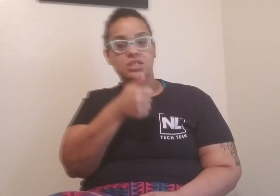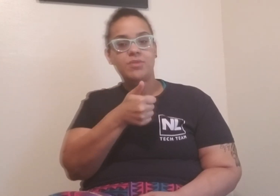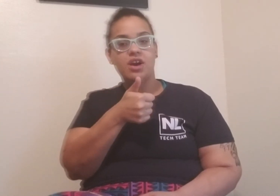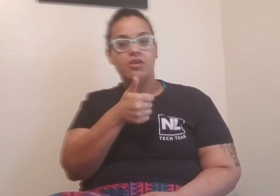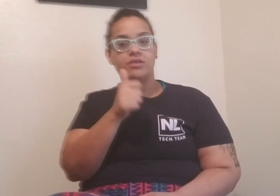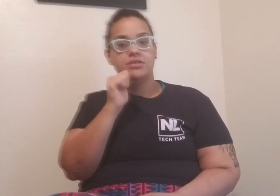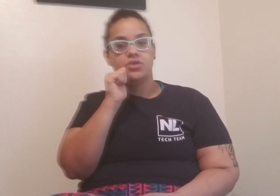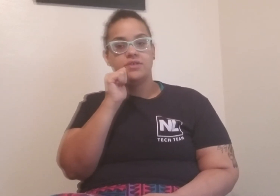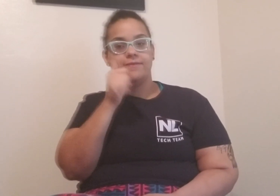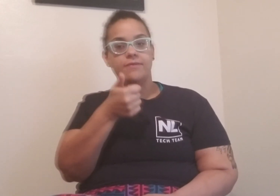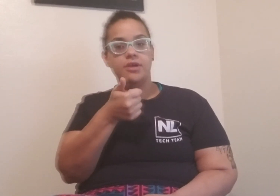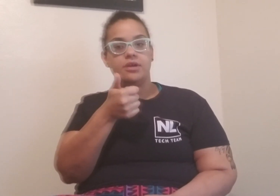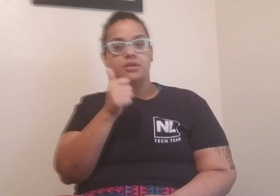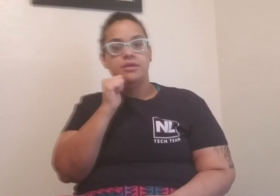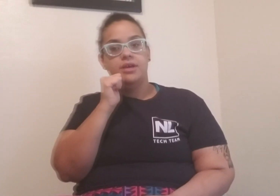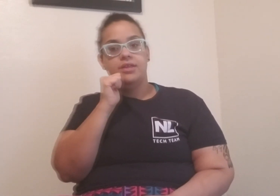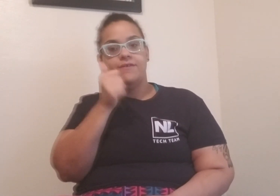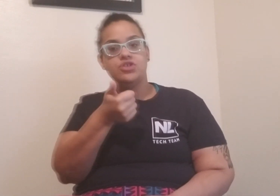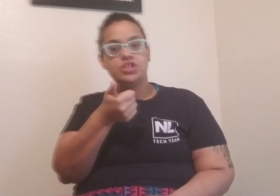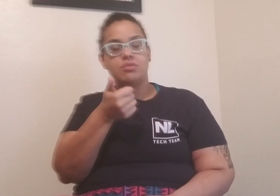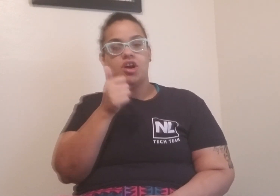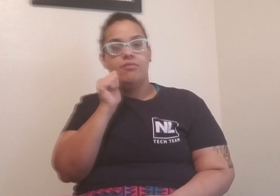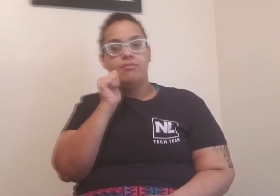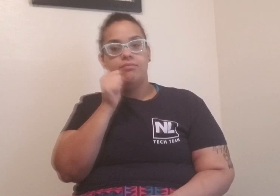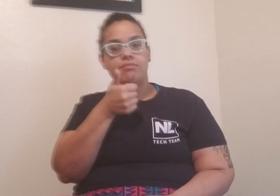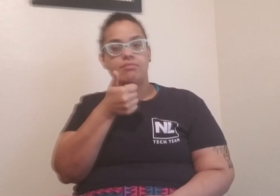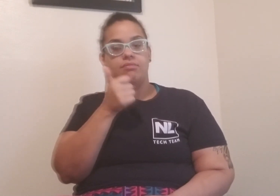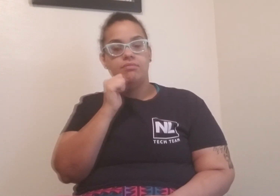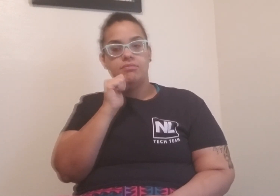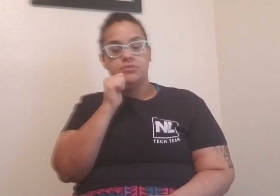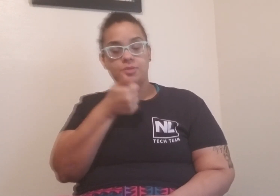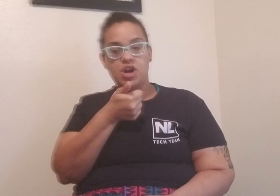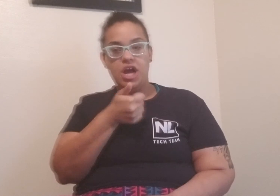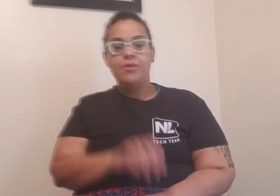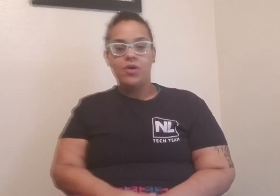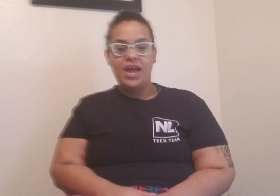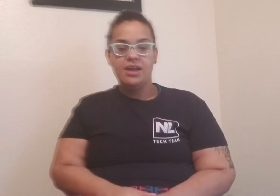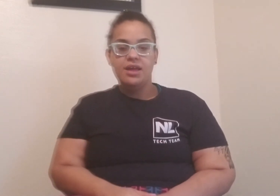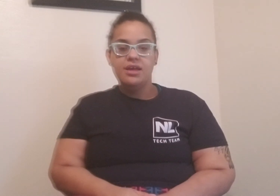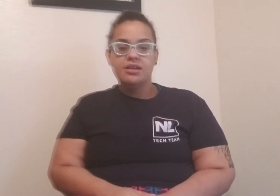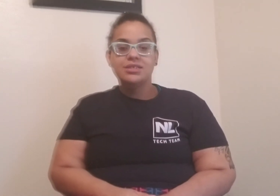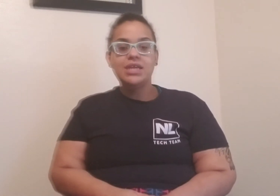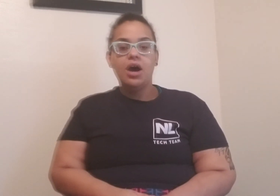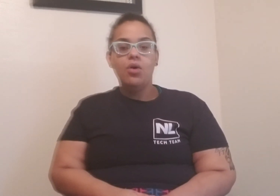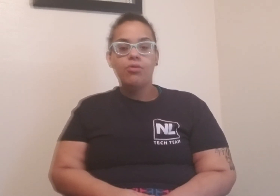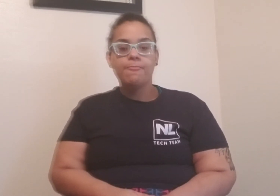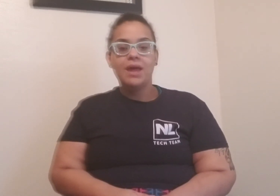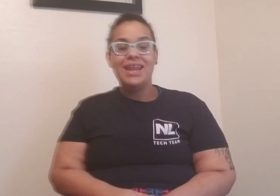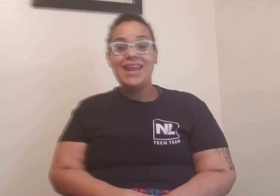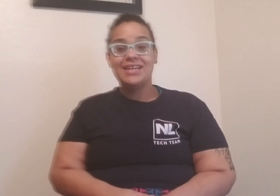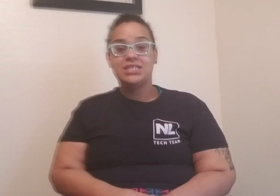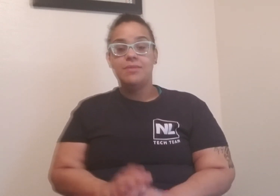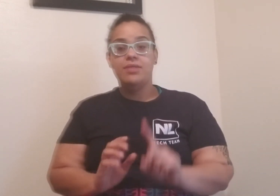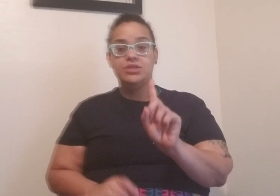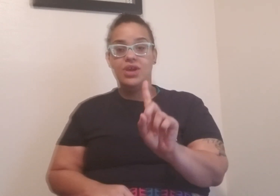tomorrow towards the future, tomorrow. Tomorrow, okay. So next month, so you have your